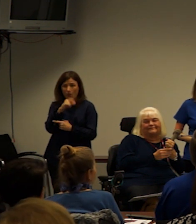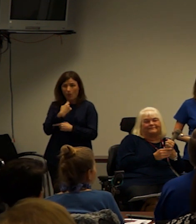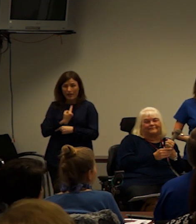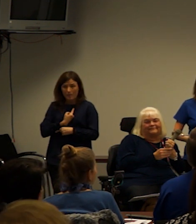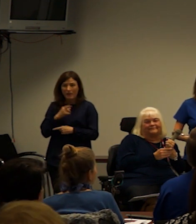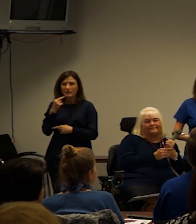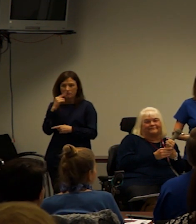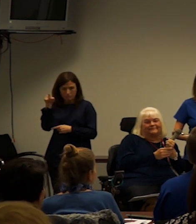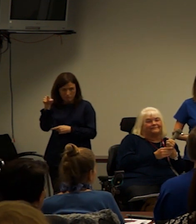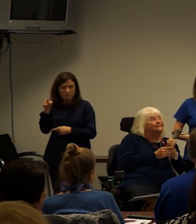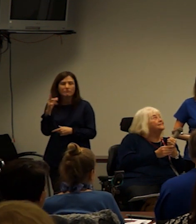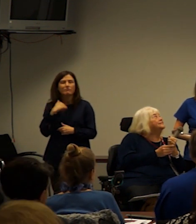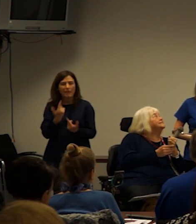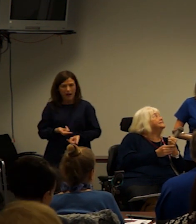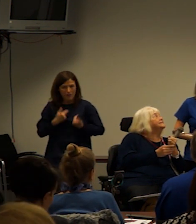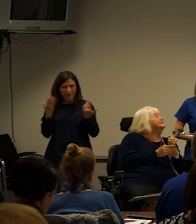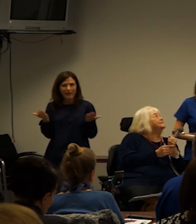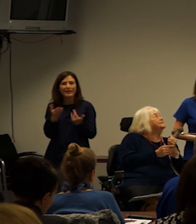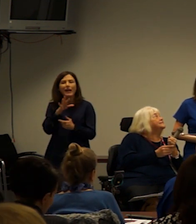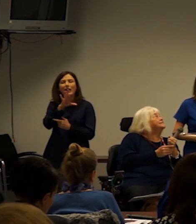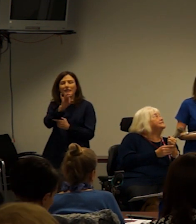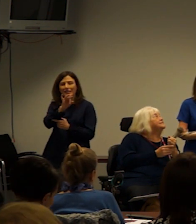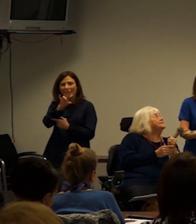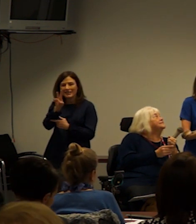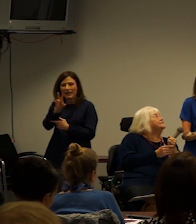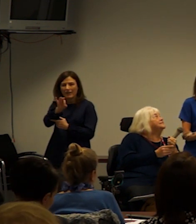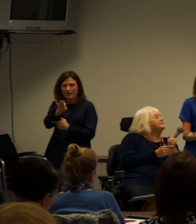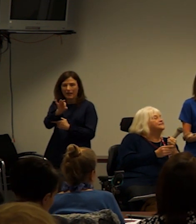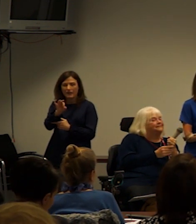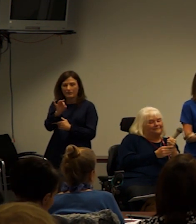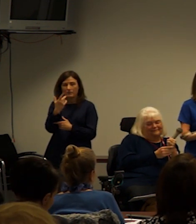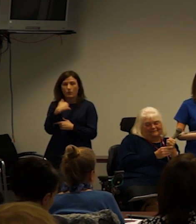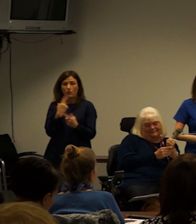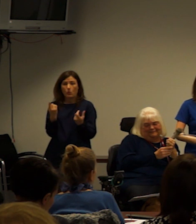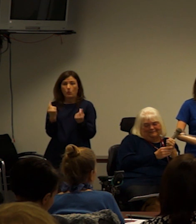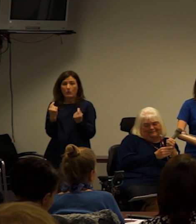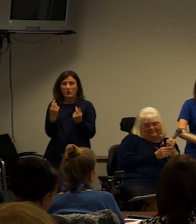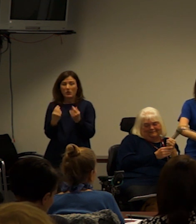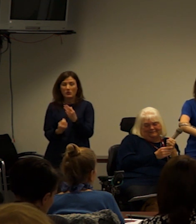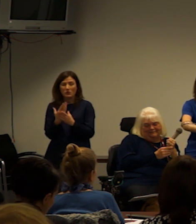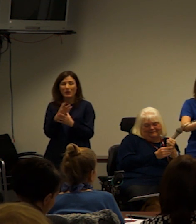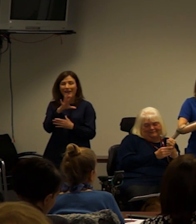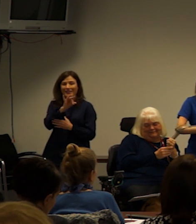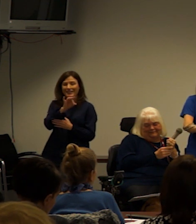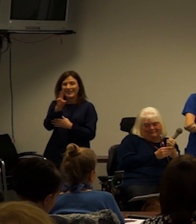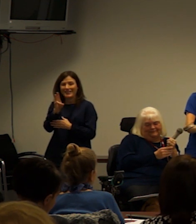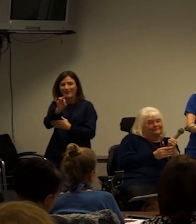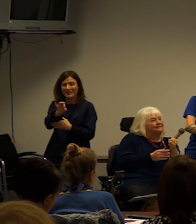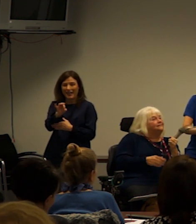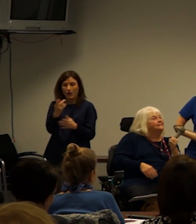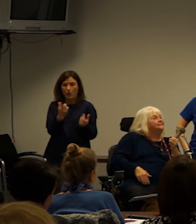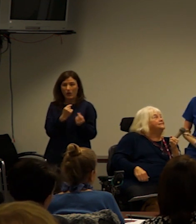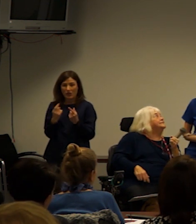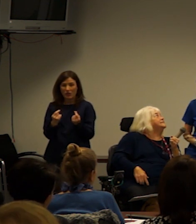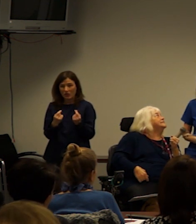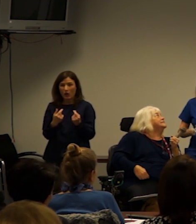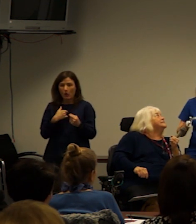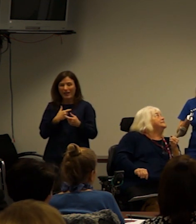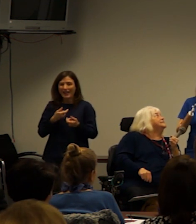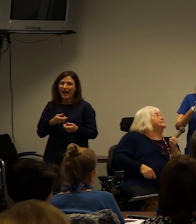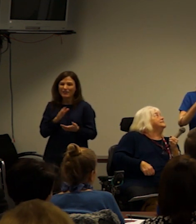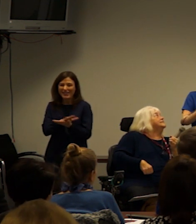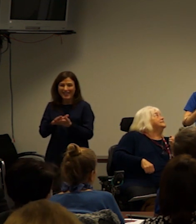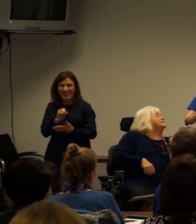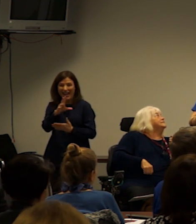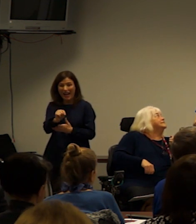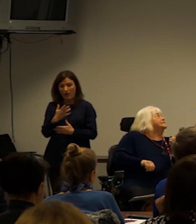Okay. Yeah, I was too. And what we were doing in the spring of 1979, what I was doing was mucking out friends' homes. In